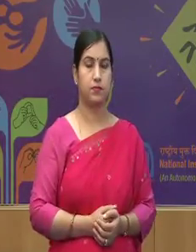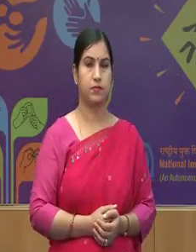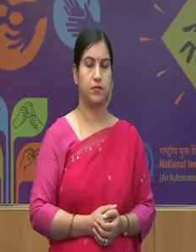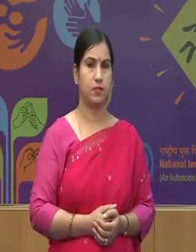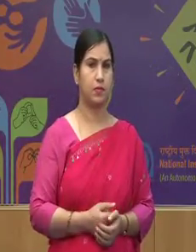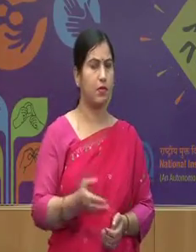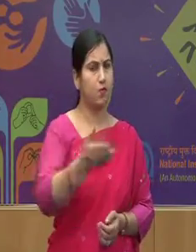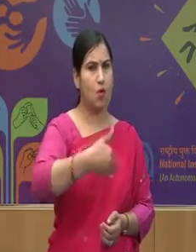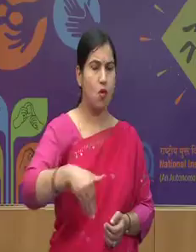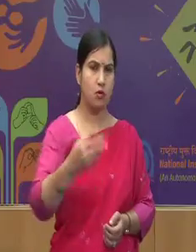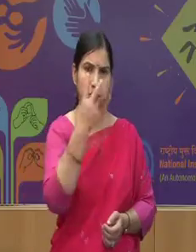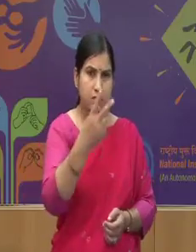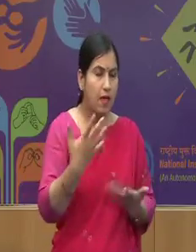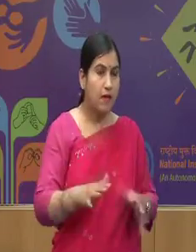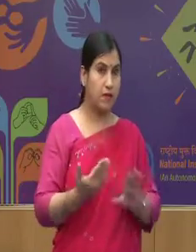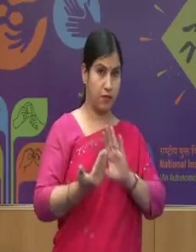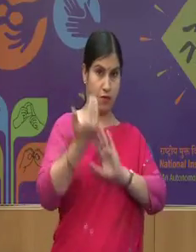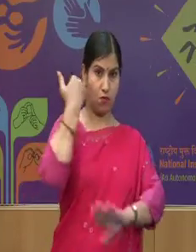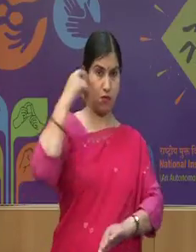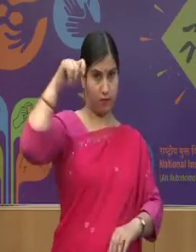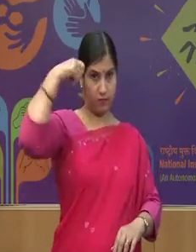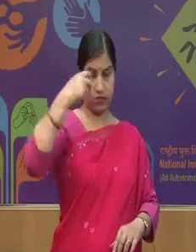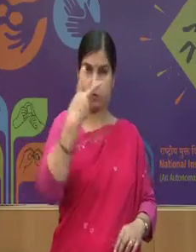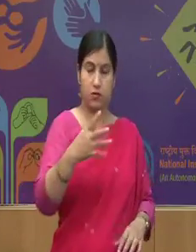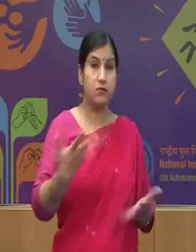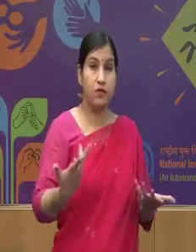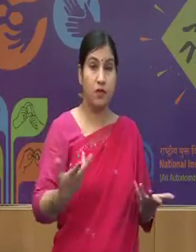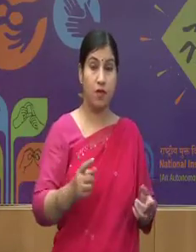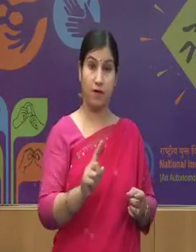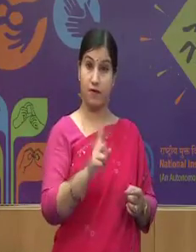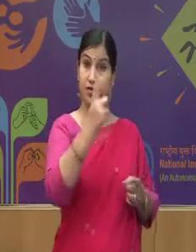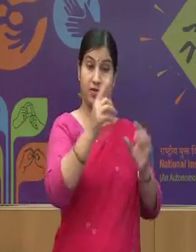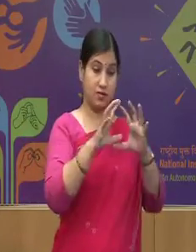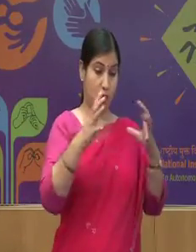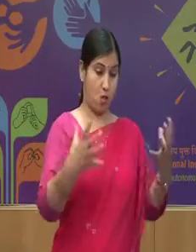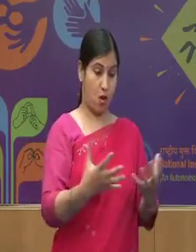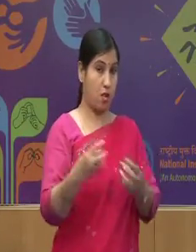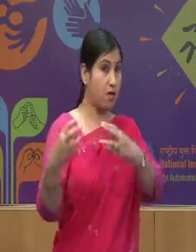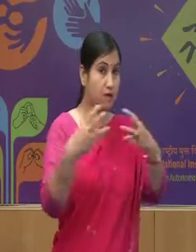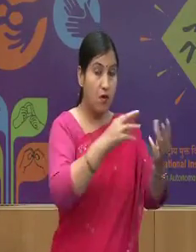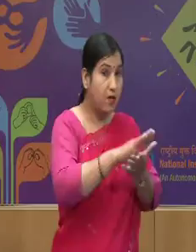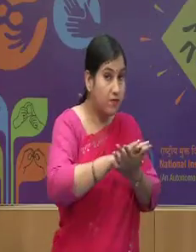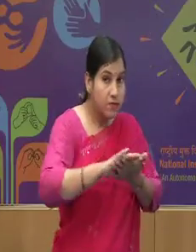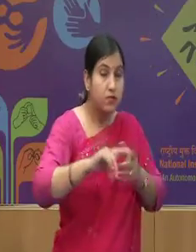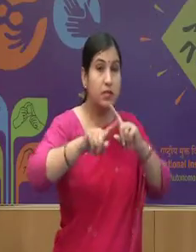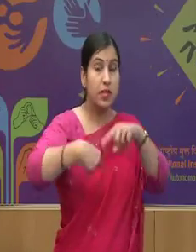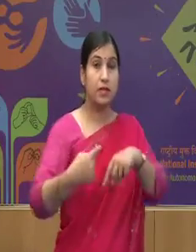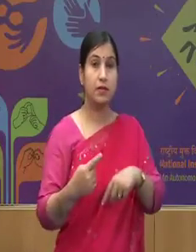We have seen in the previous video that the end of the First World War led to the formation of the League of